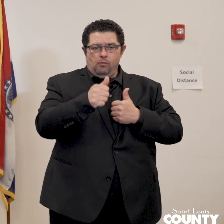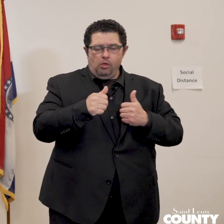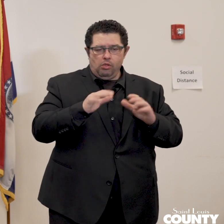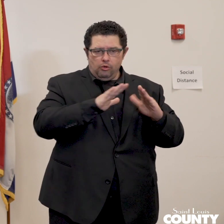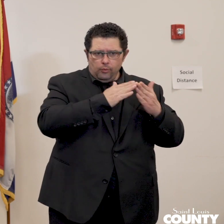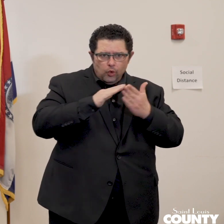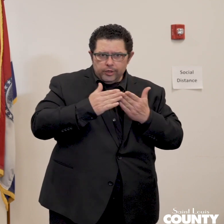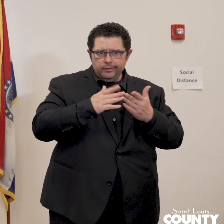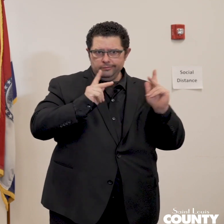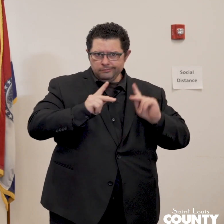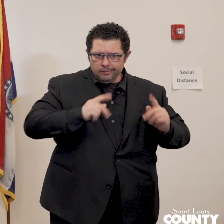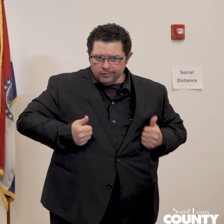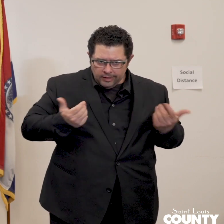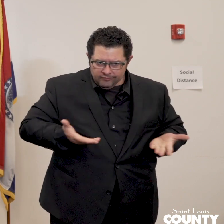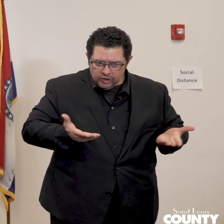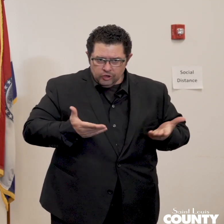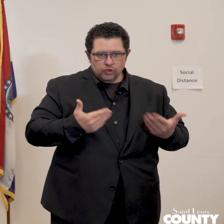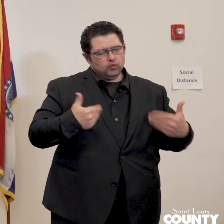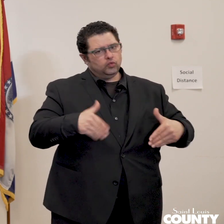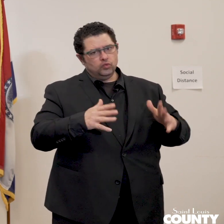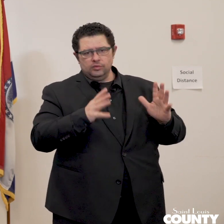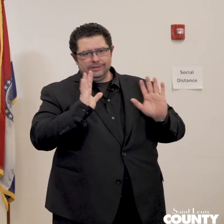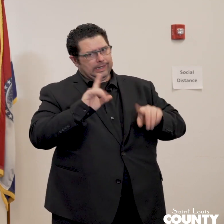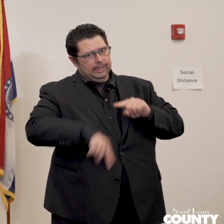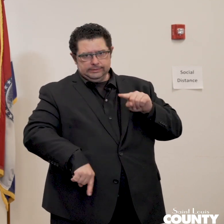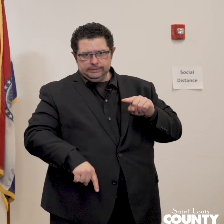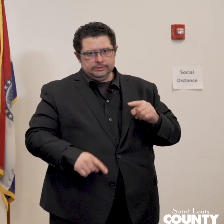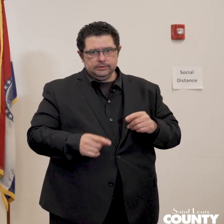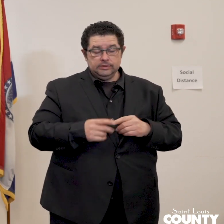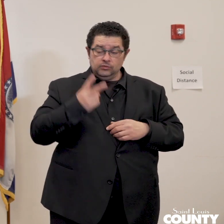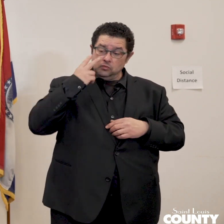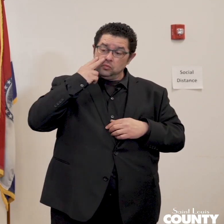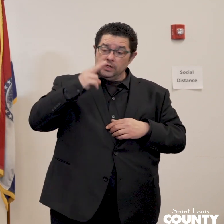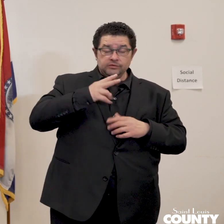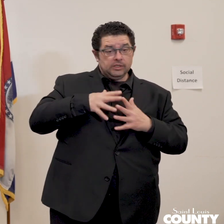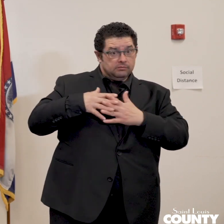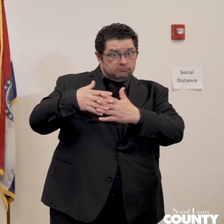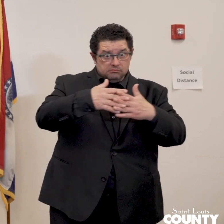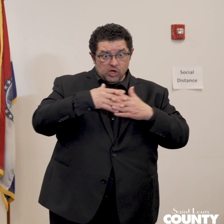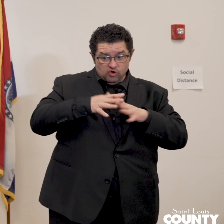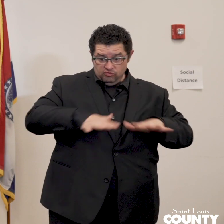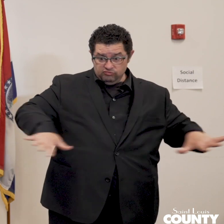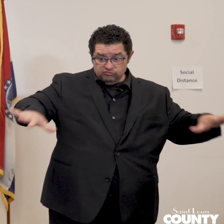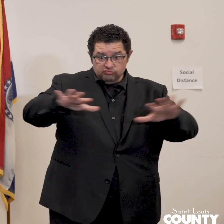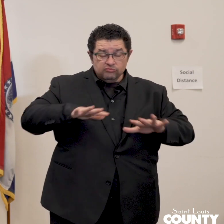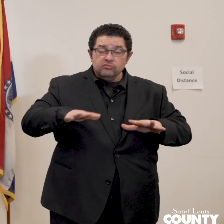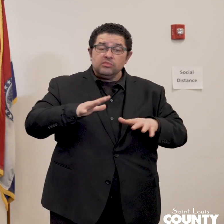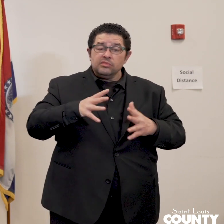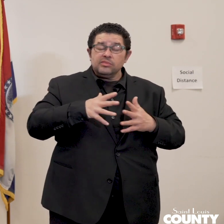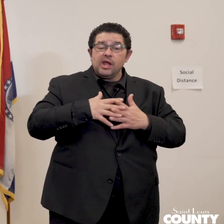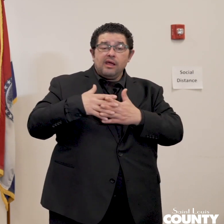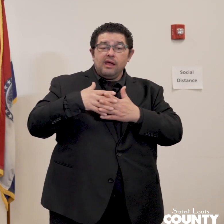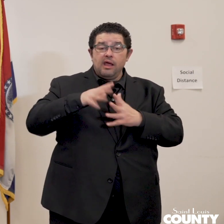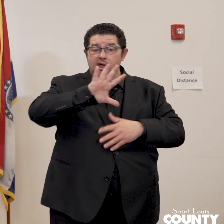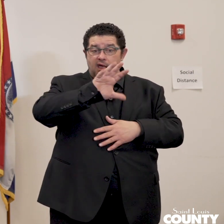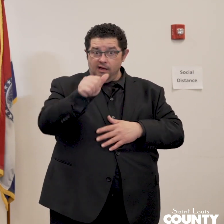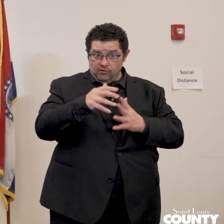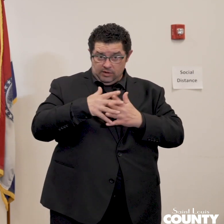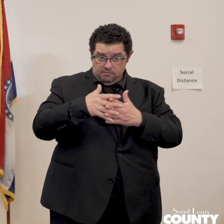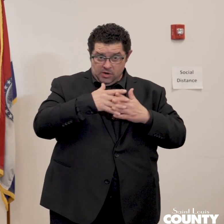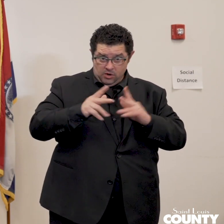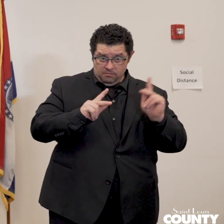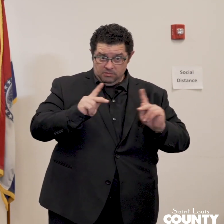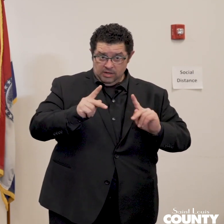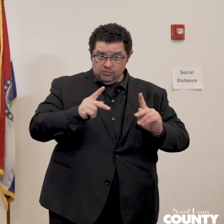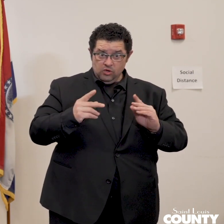As we have seen here and across the country, COVID-19 has affected our African American communities disproportionately.